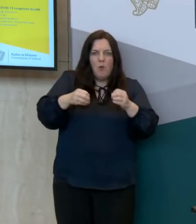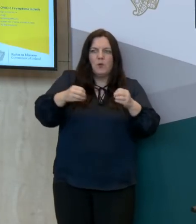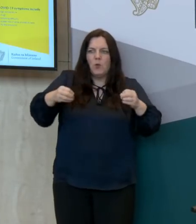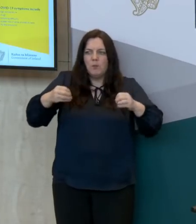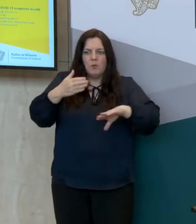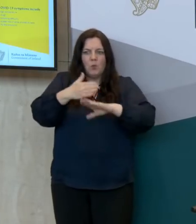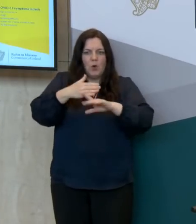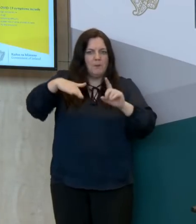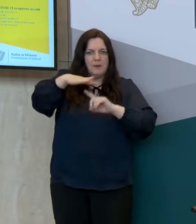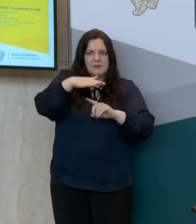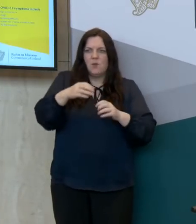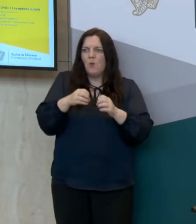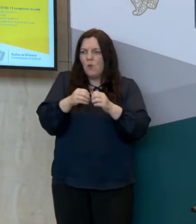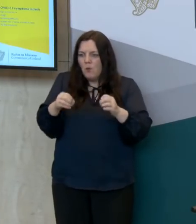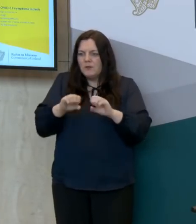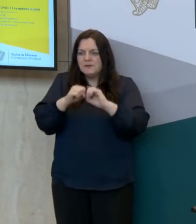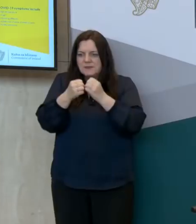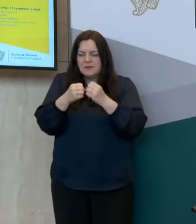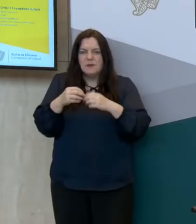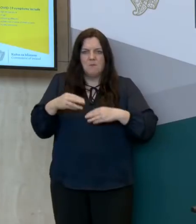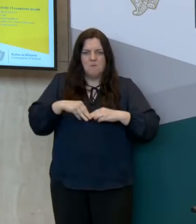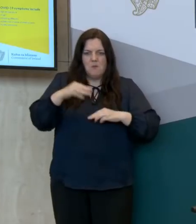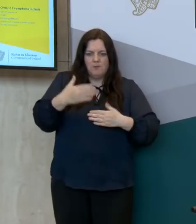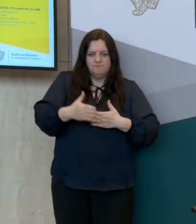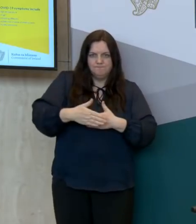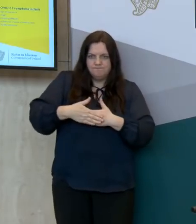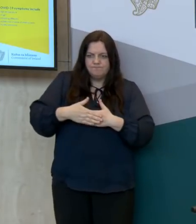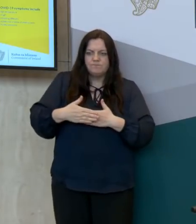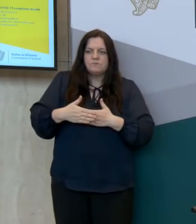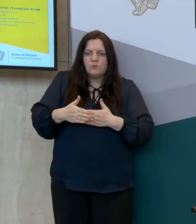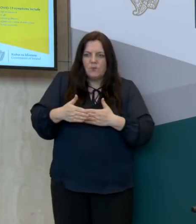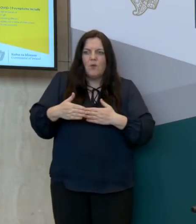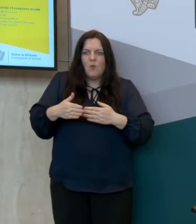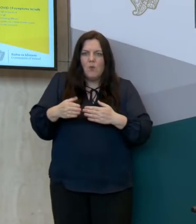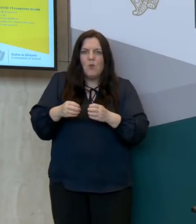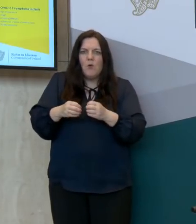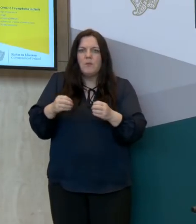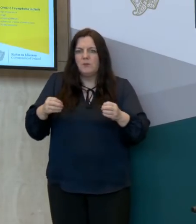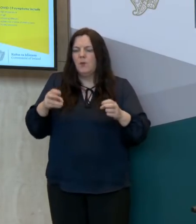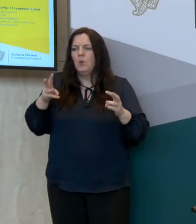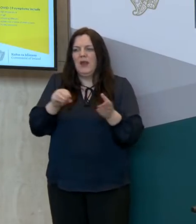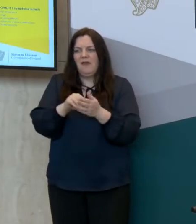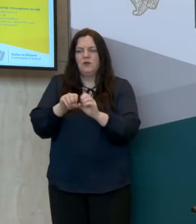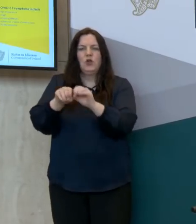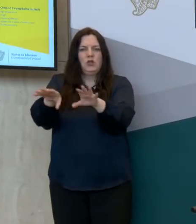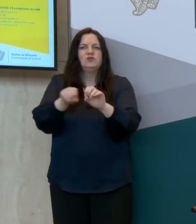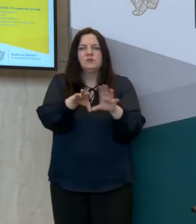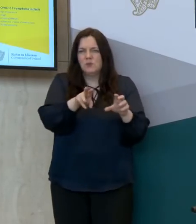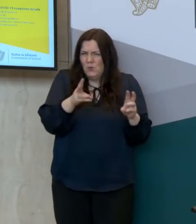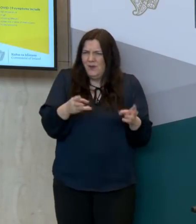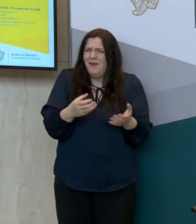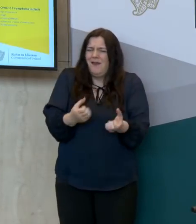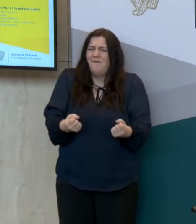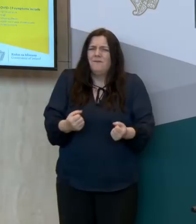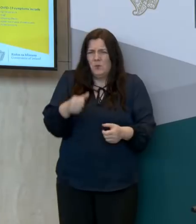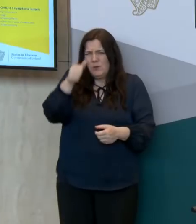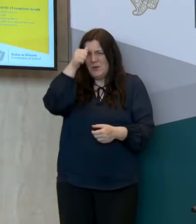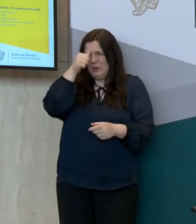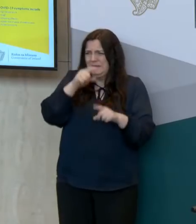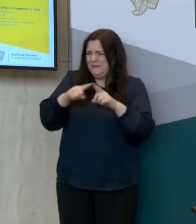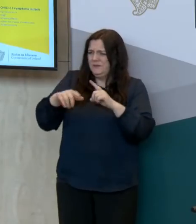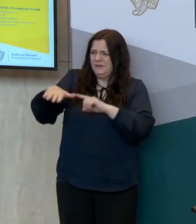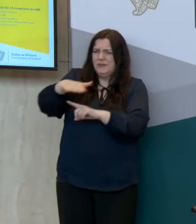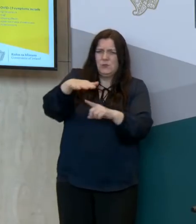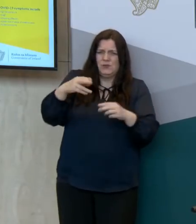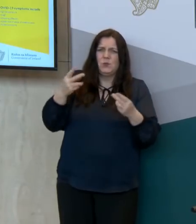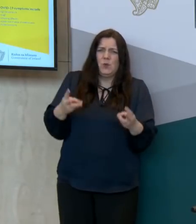as we open society back up, there will be clusters in a variety of settings. And the message is really,